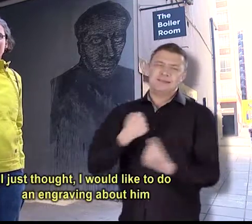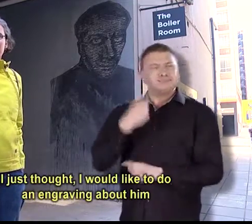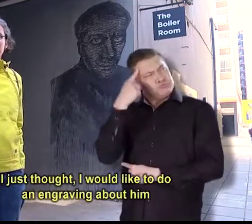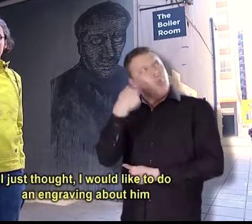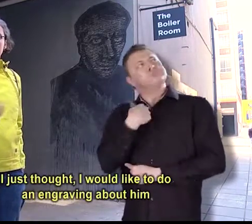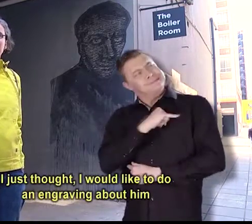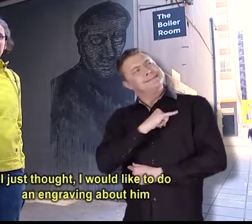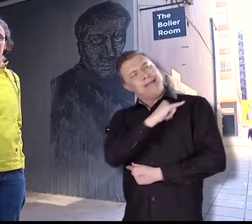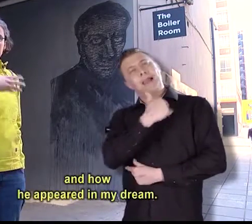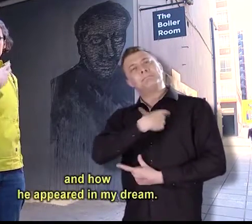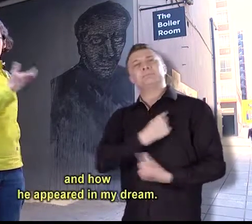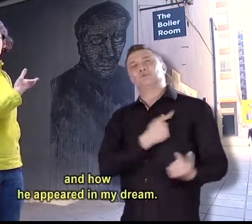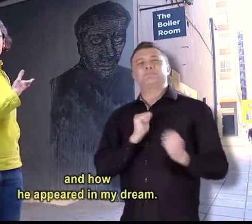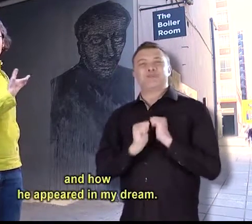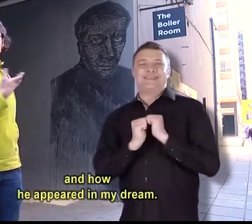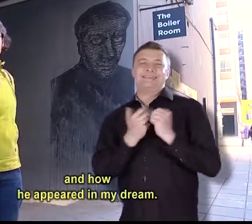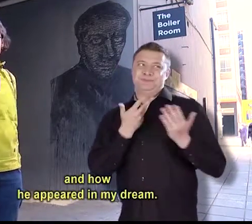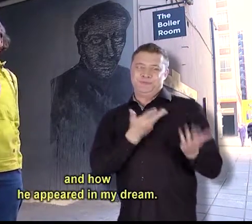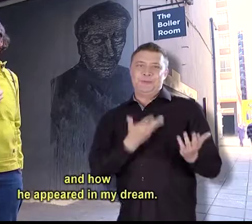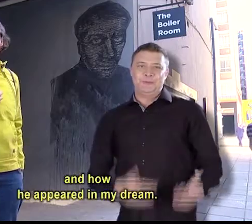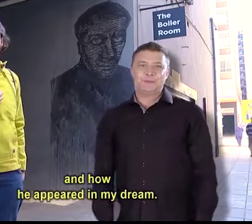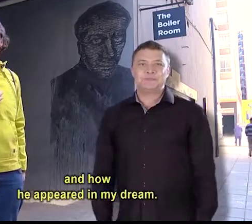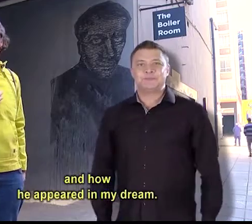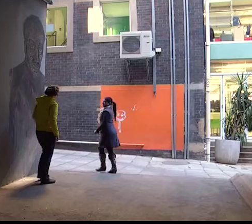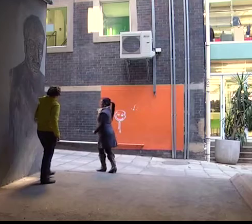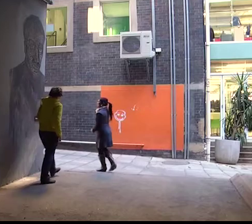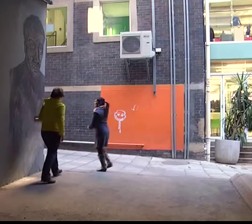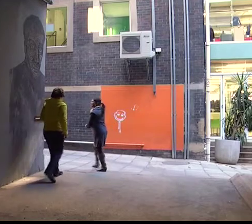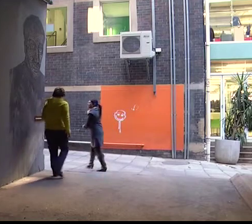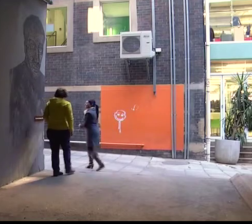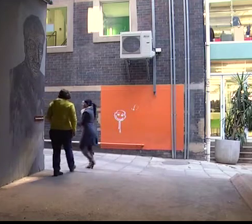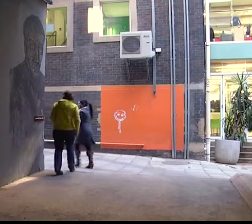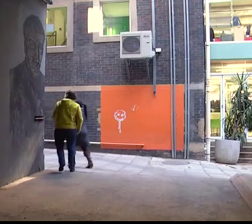to do an engraving about him. And this is the way that he appeared in the dream.